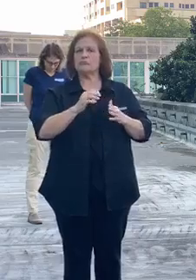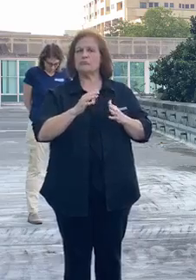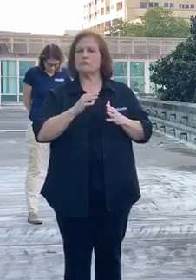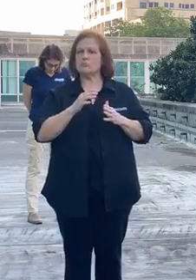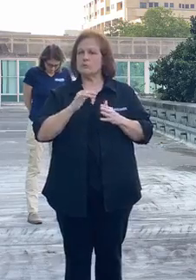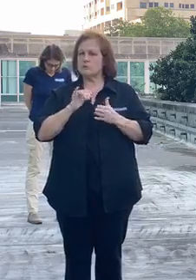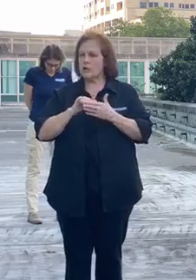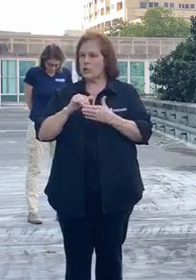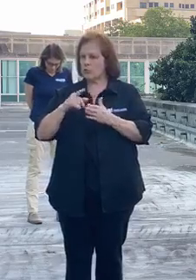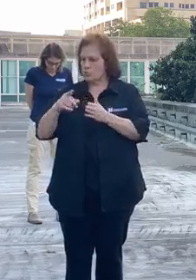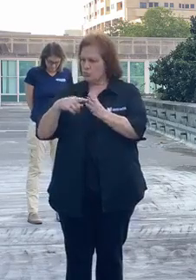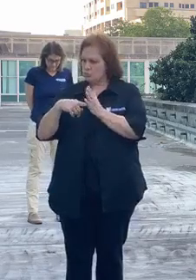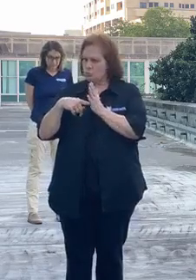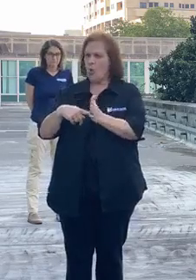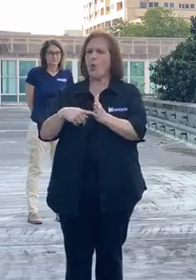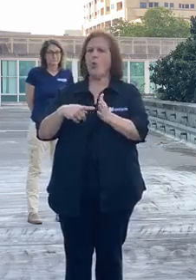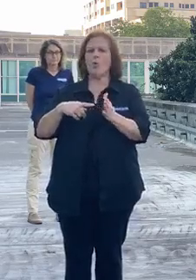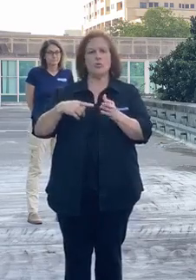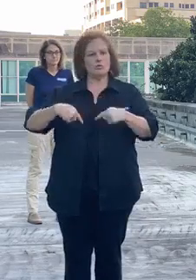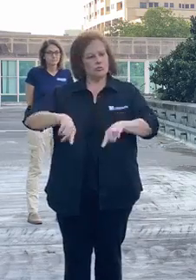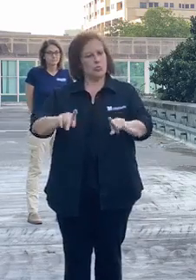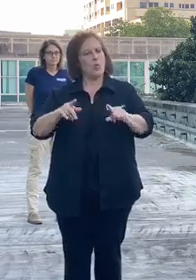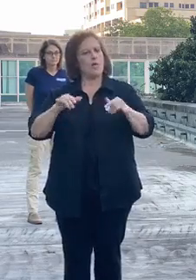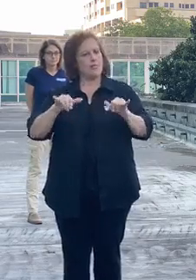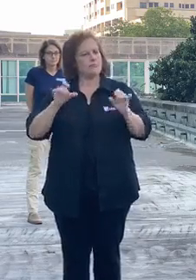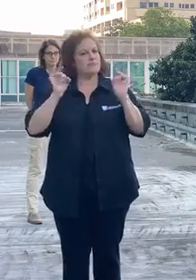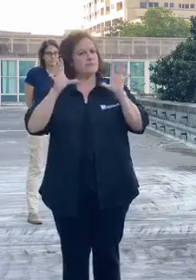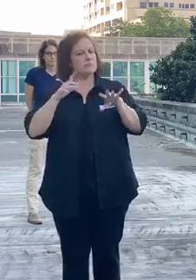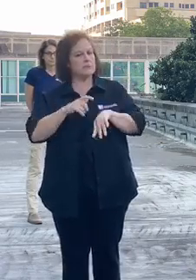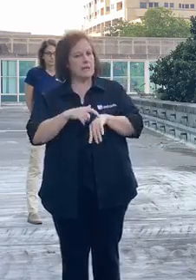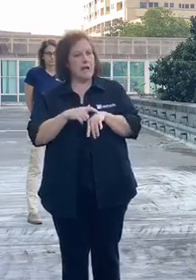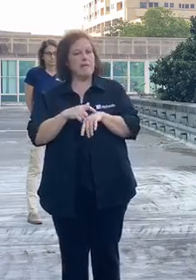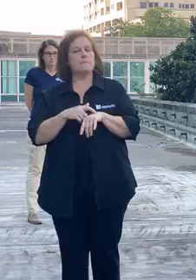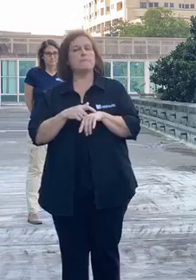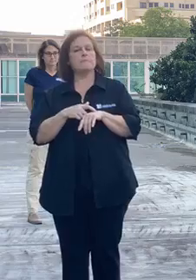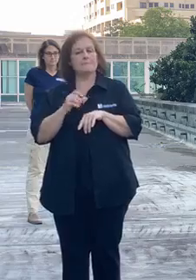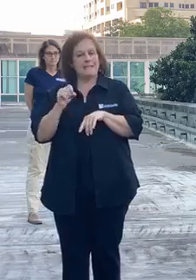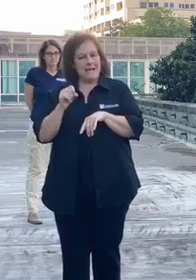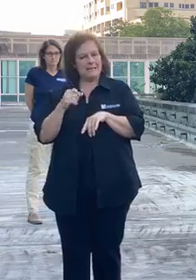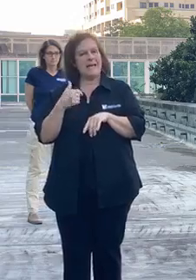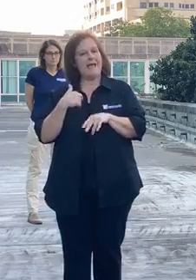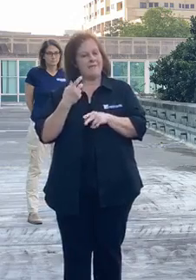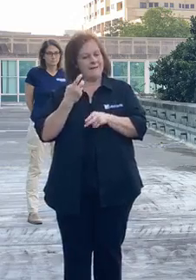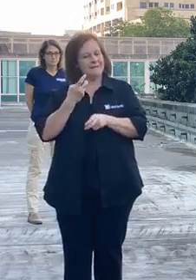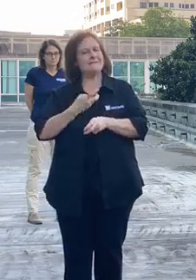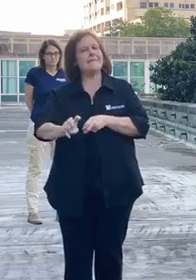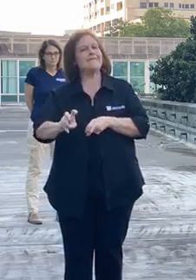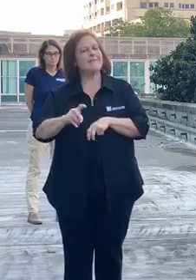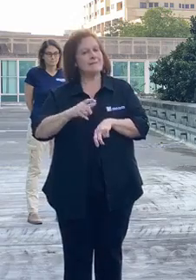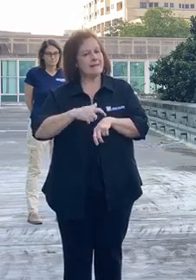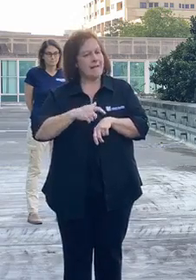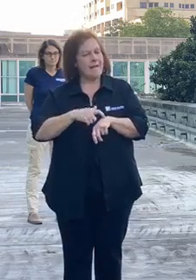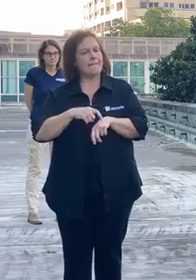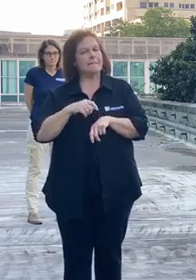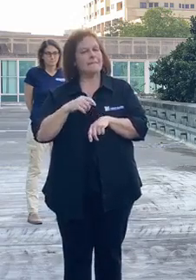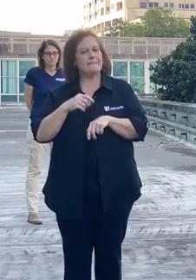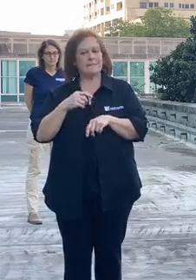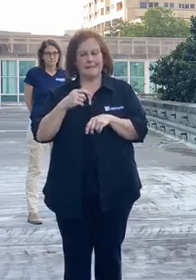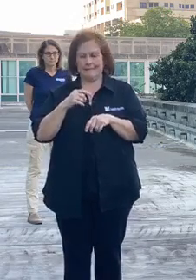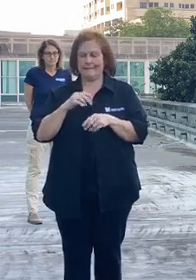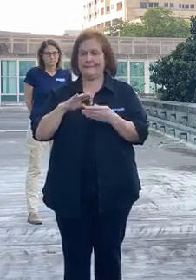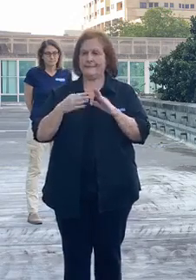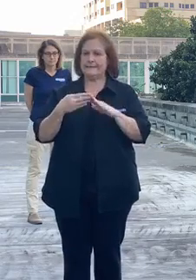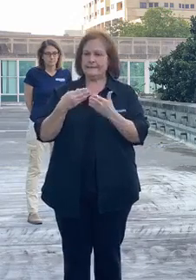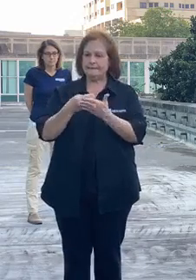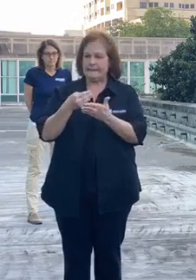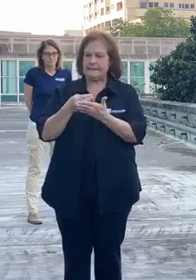showing throughout this very difficult crisis. And while it is true that we do have some tough times ahead, particularly with the city budget and our